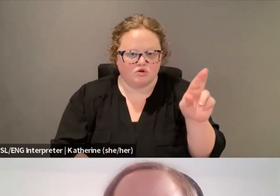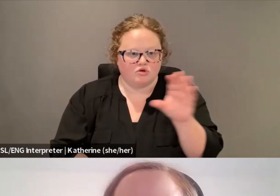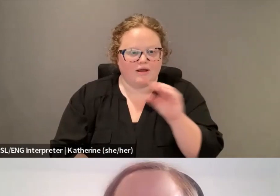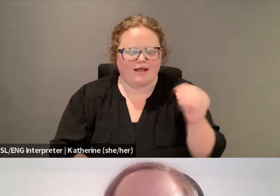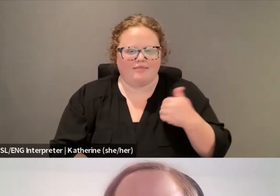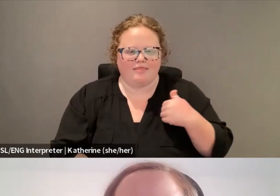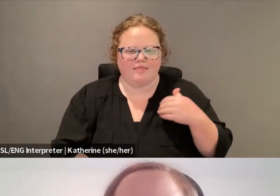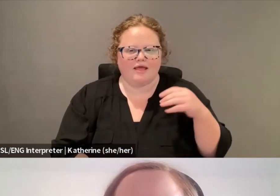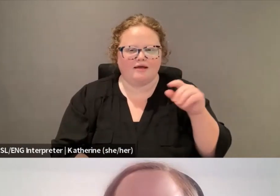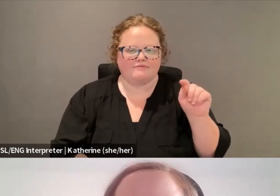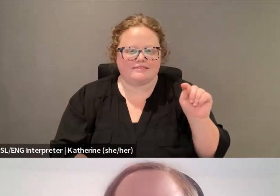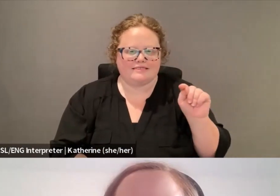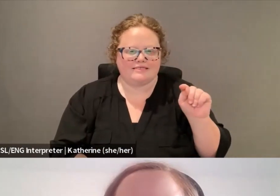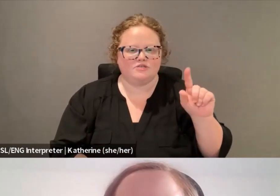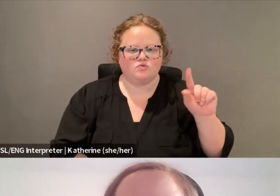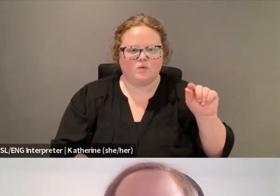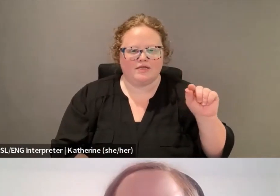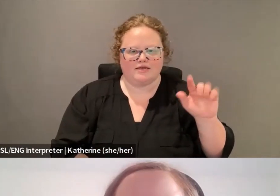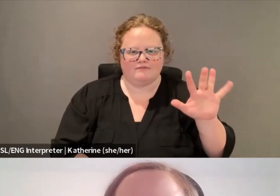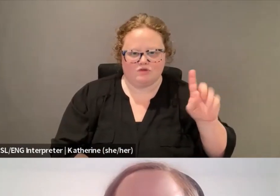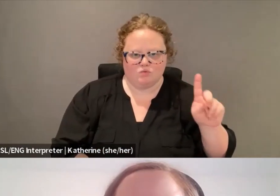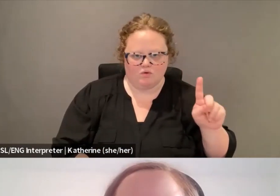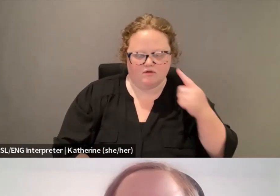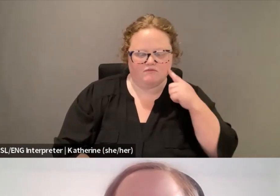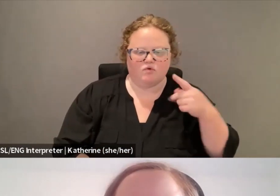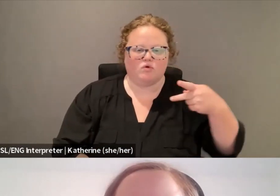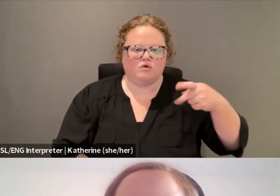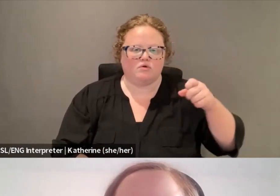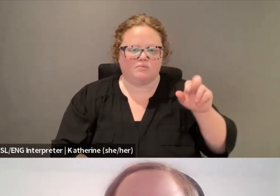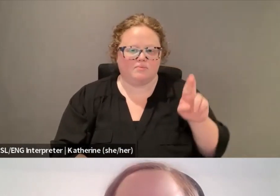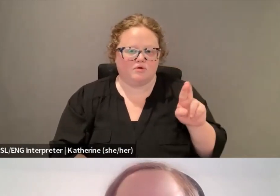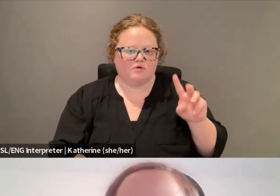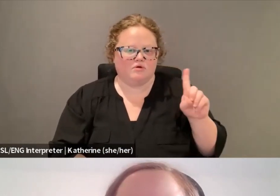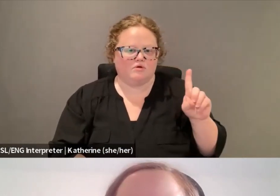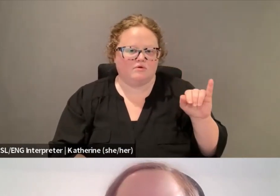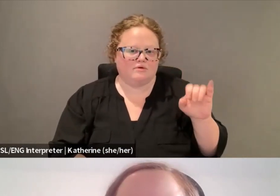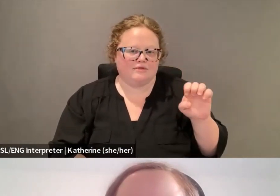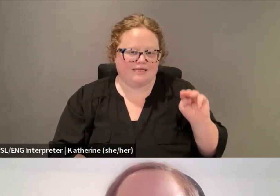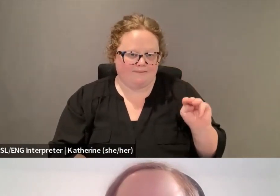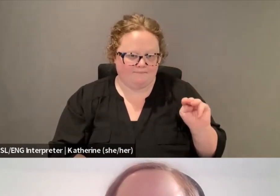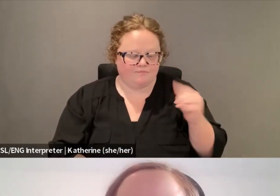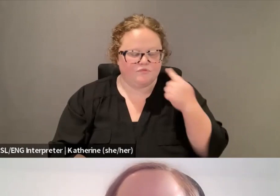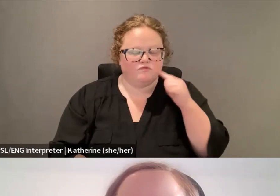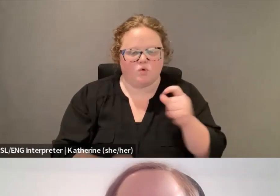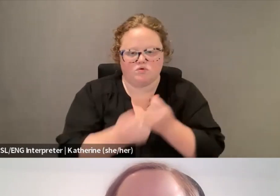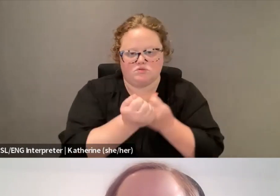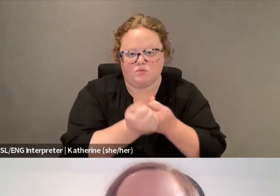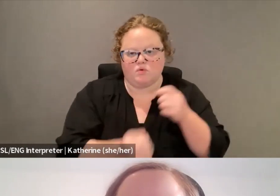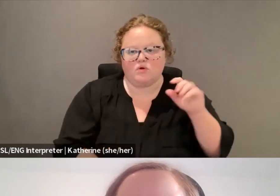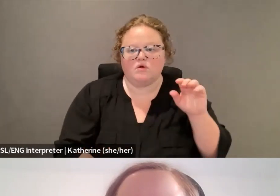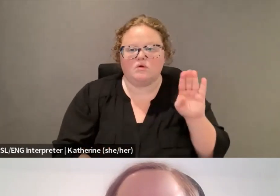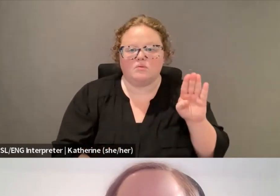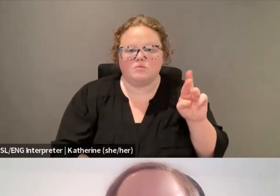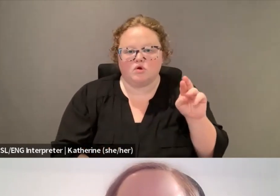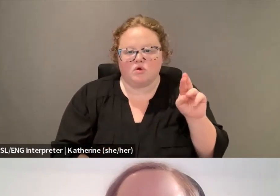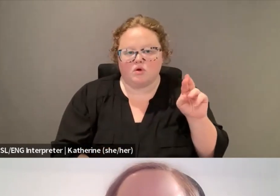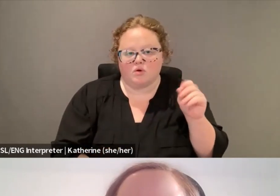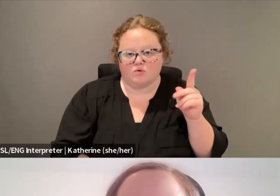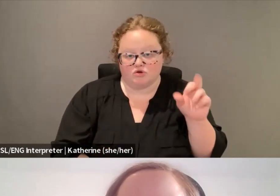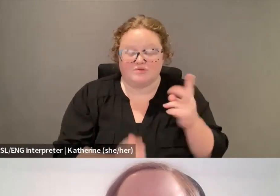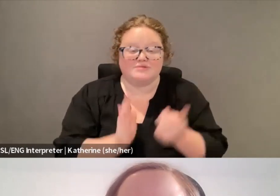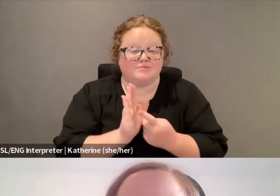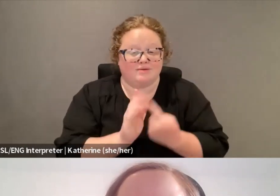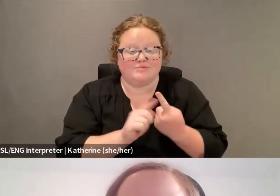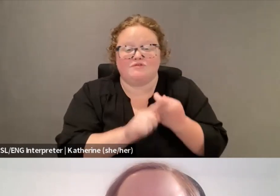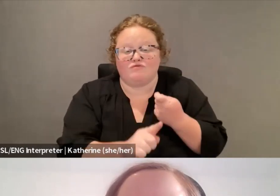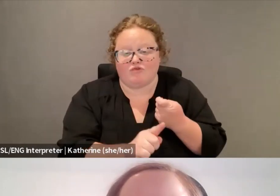that's T2051 for support brokerage. And in some cases, it is funded out of the participant's budget, where the participant,